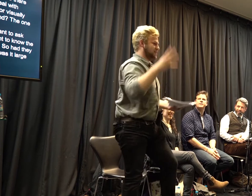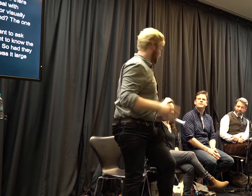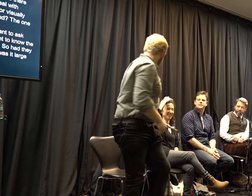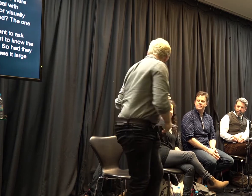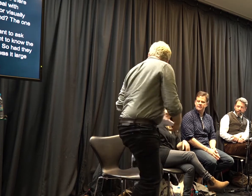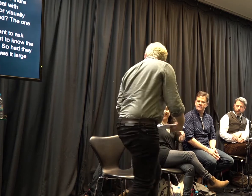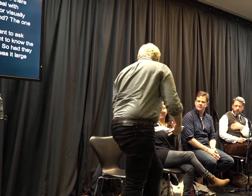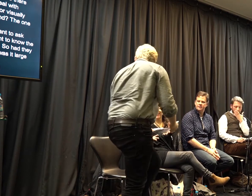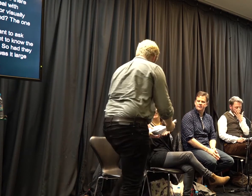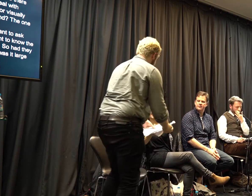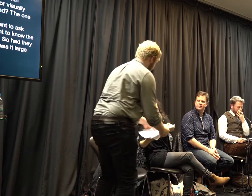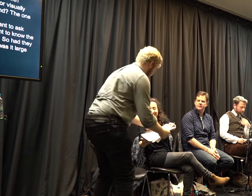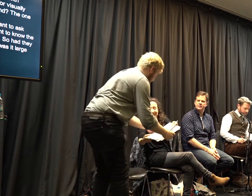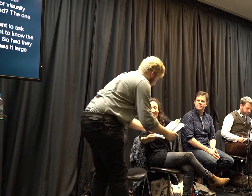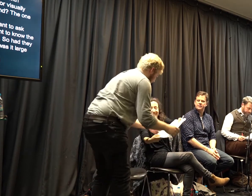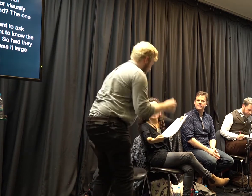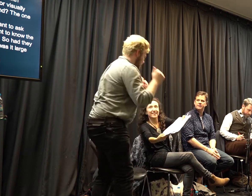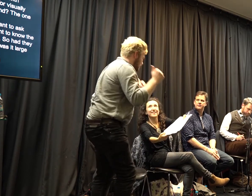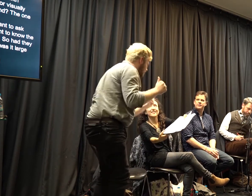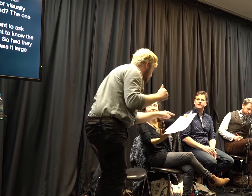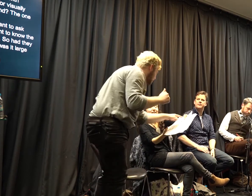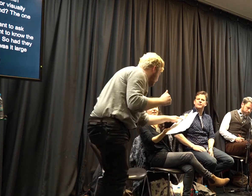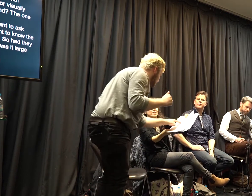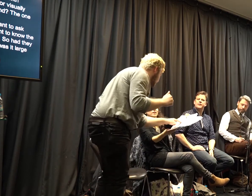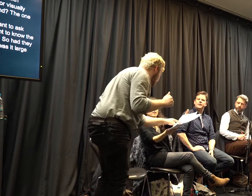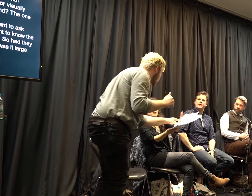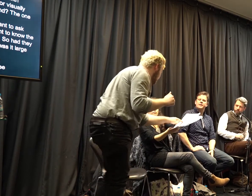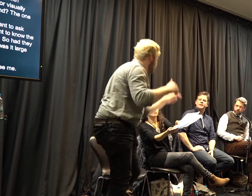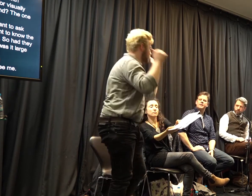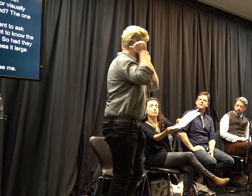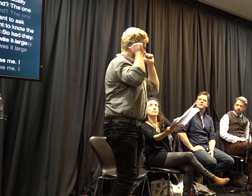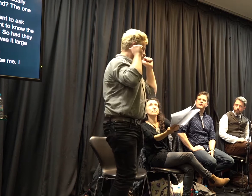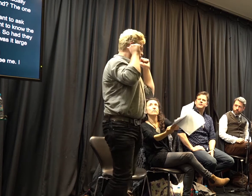Sorry, I need to stand up. You all need to see me. Forgot about that.